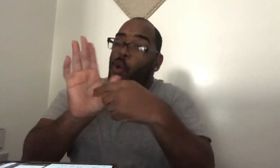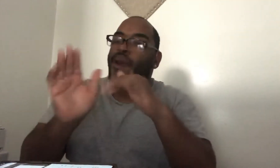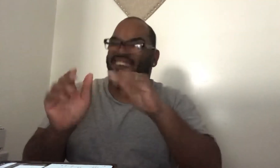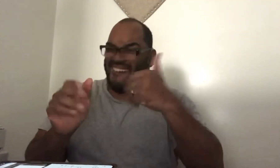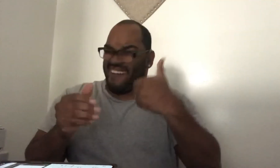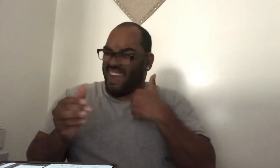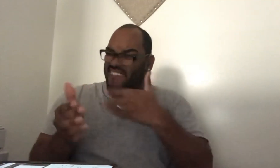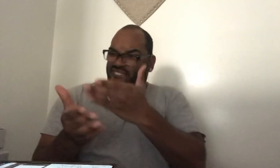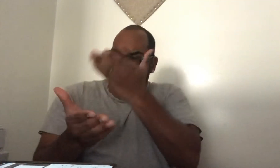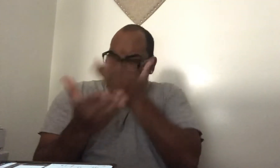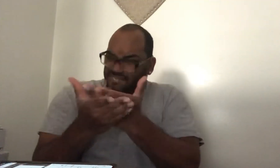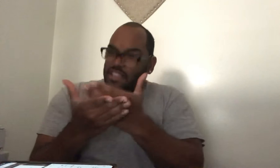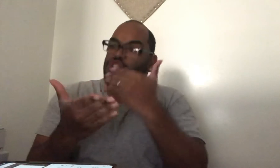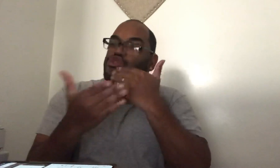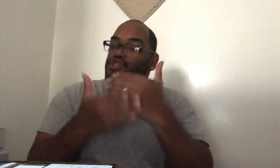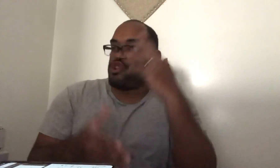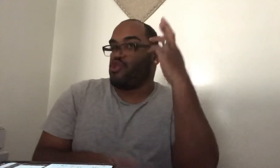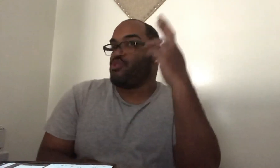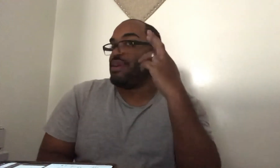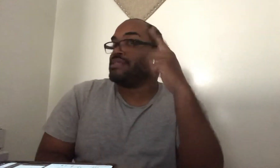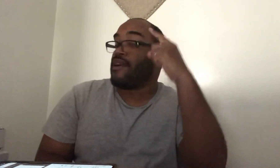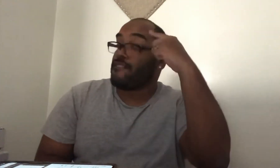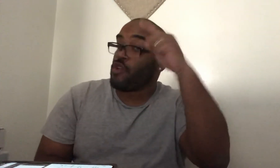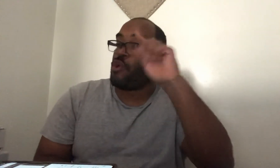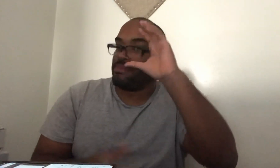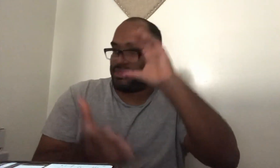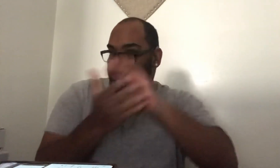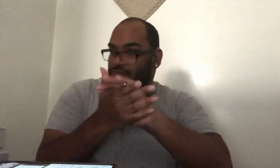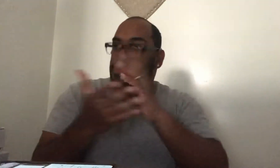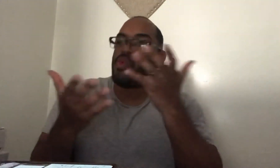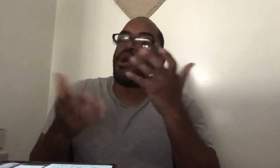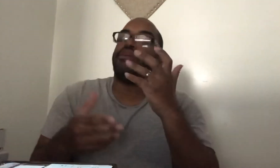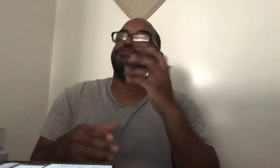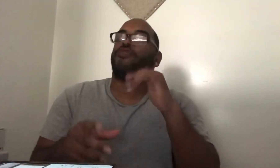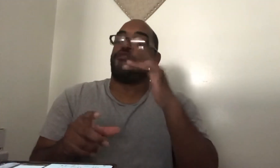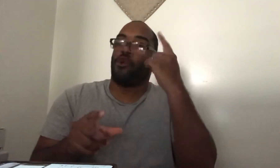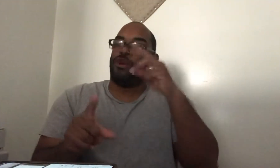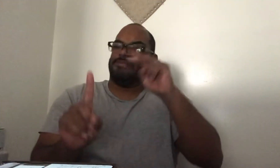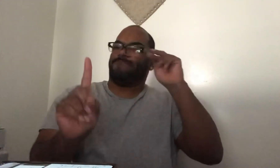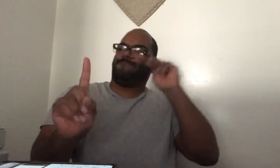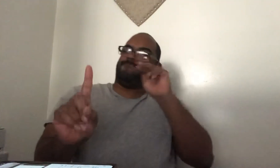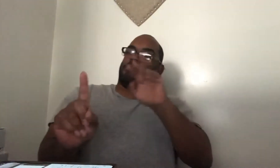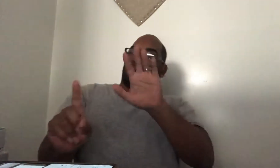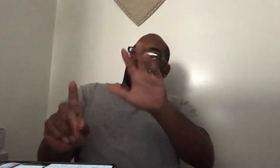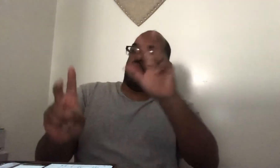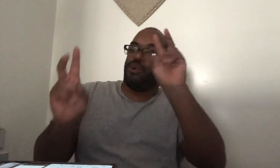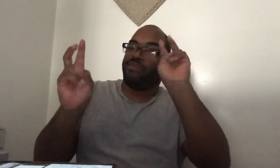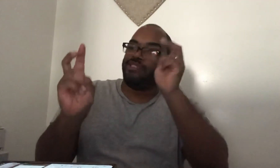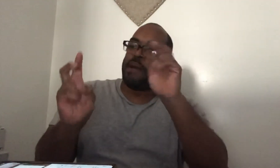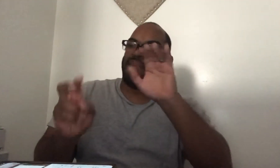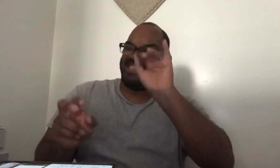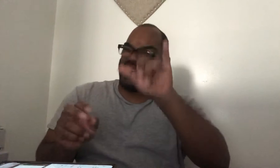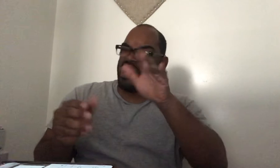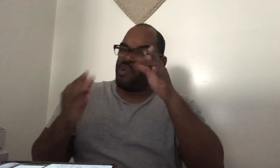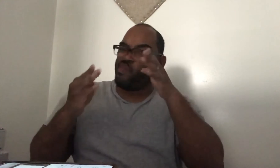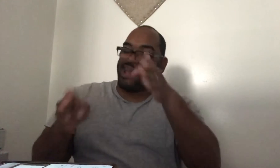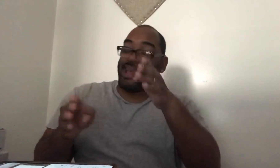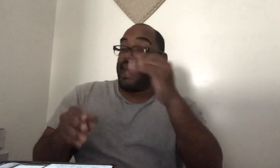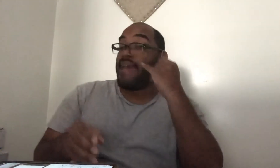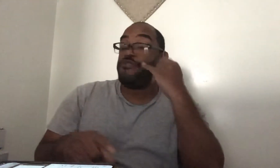have good reasons for believing the thing that you believe, for seeing your topic the way that you do. If you can't do that with words, you